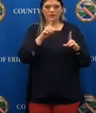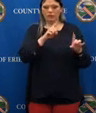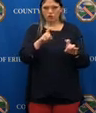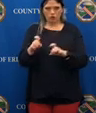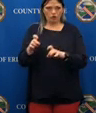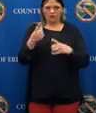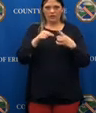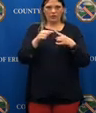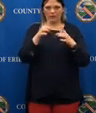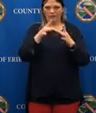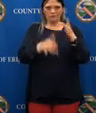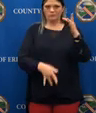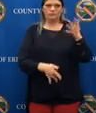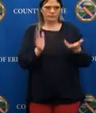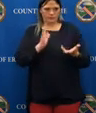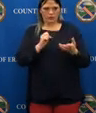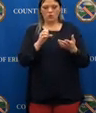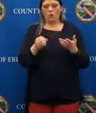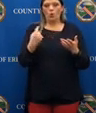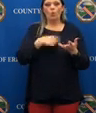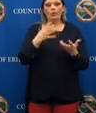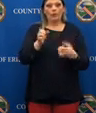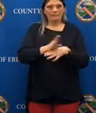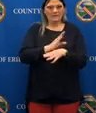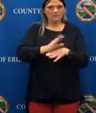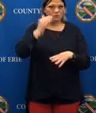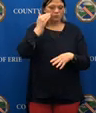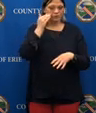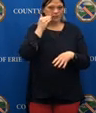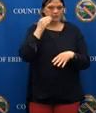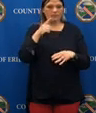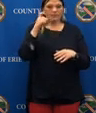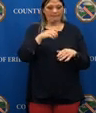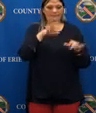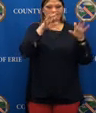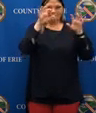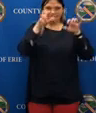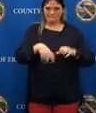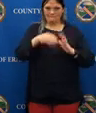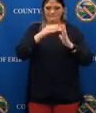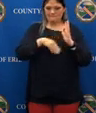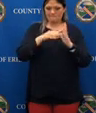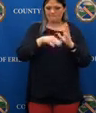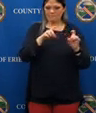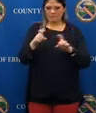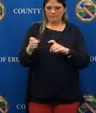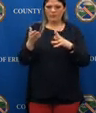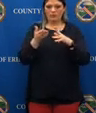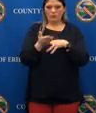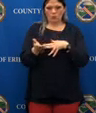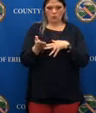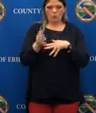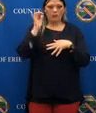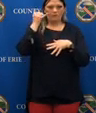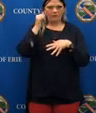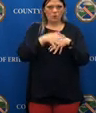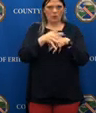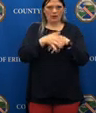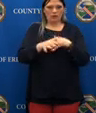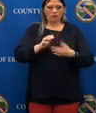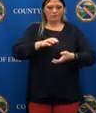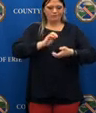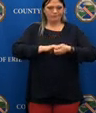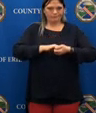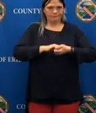earlier. What we want businesses to know is you should fill out the survey that's available through the Buffalo Niagara Partnership, which is one of our